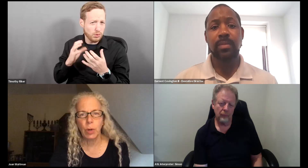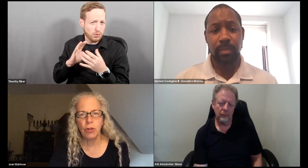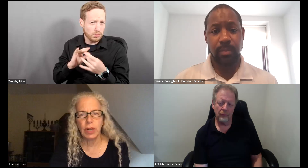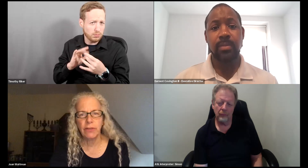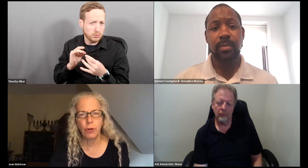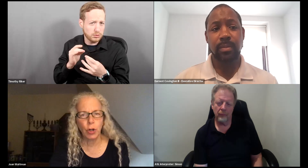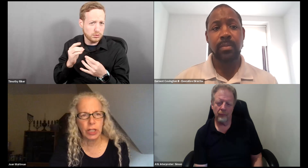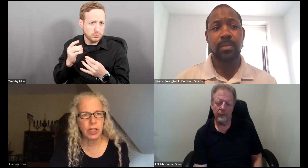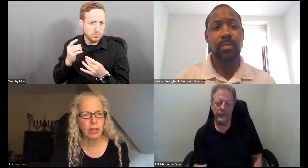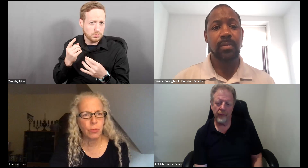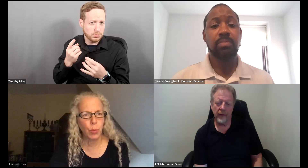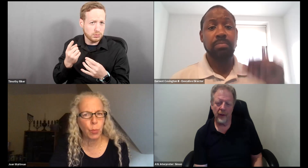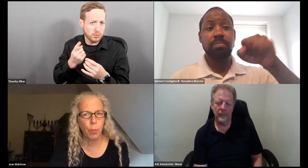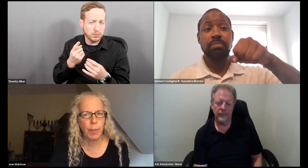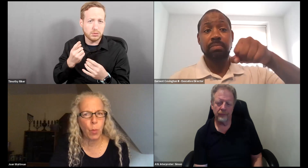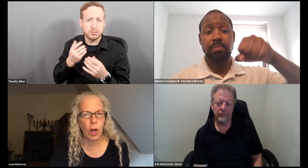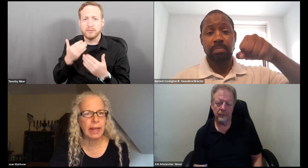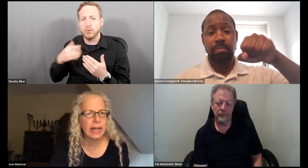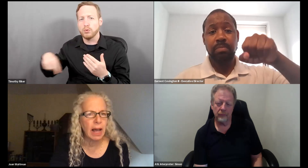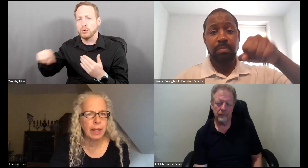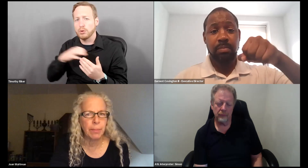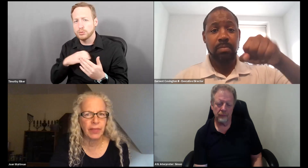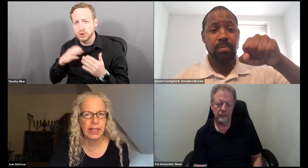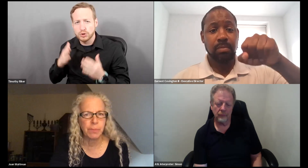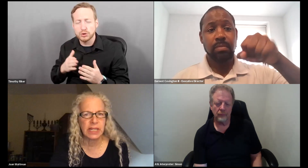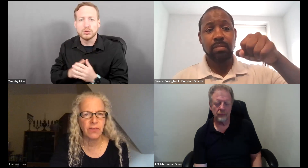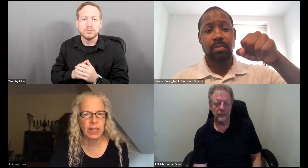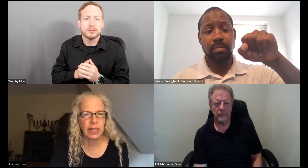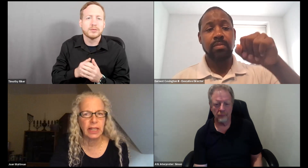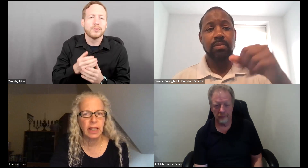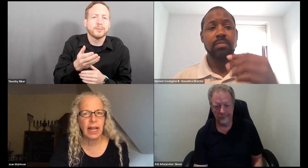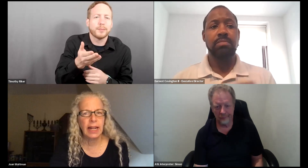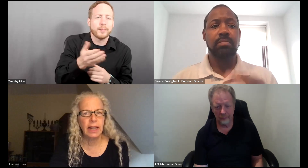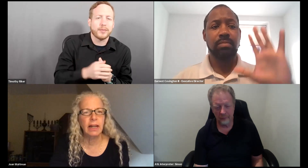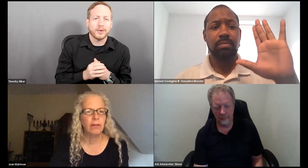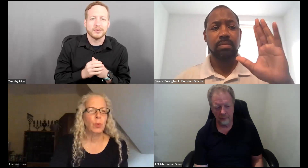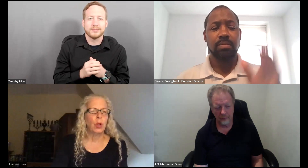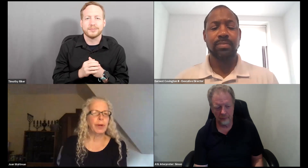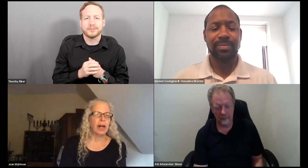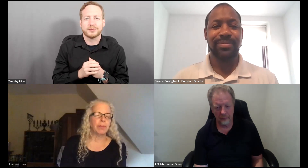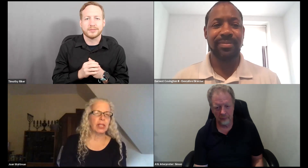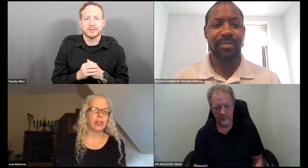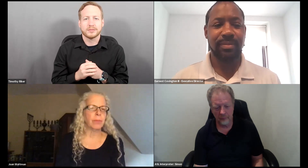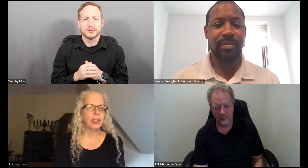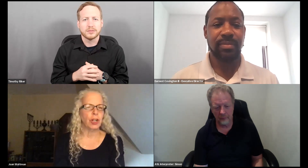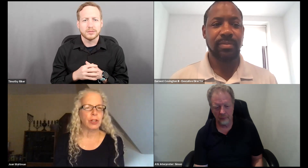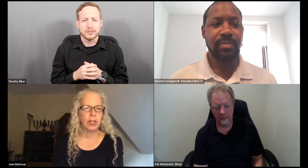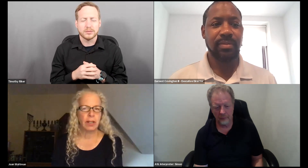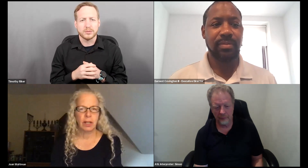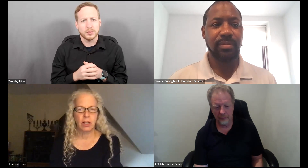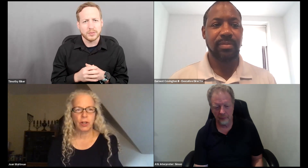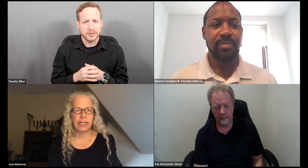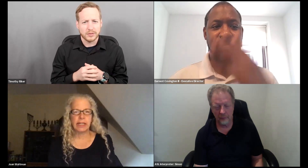I'm wondering if Ernest would want to make a comment about this specifically, and then we'll open it up to the other